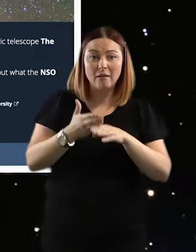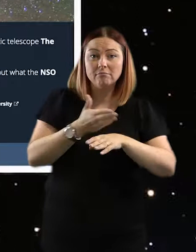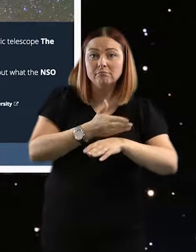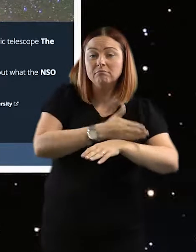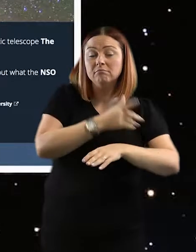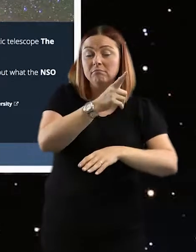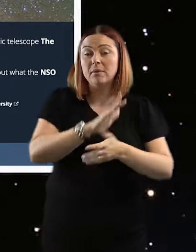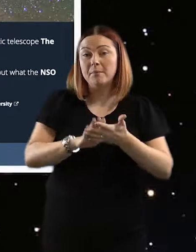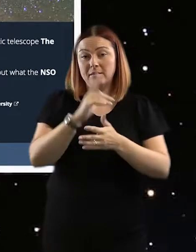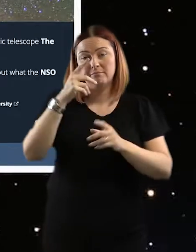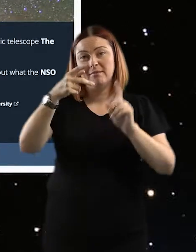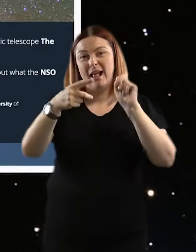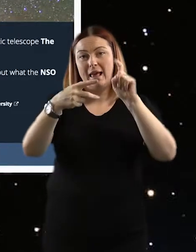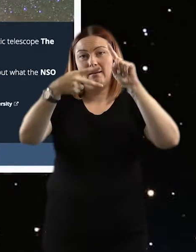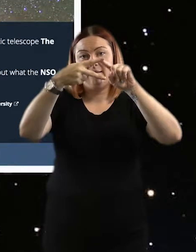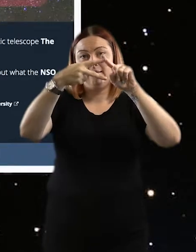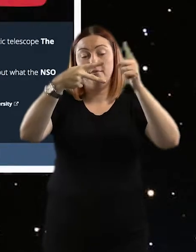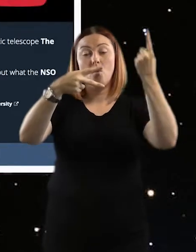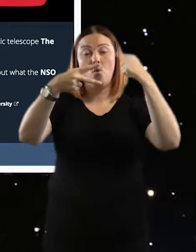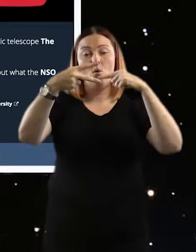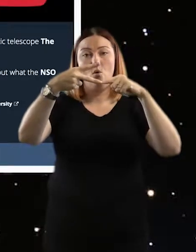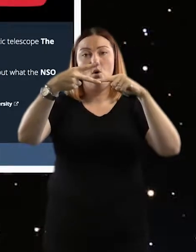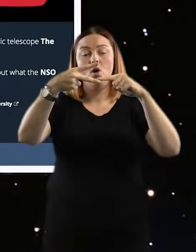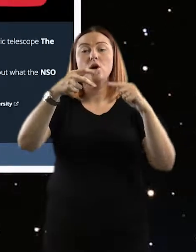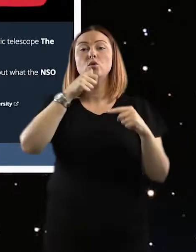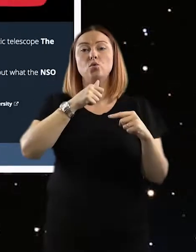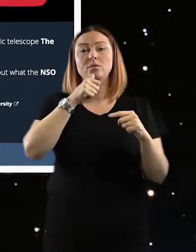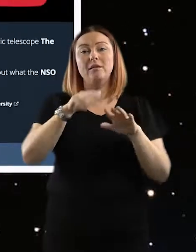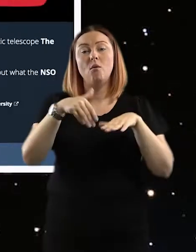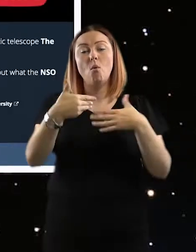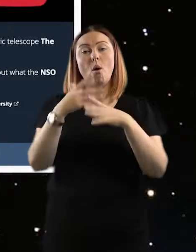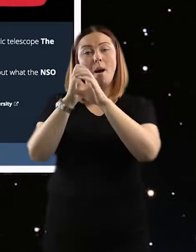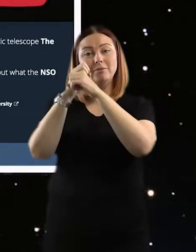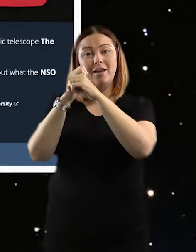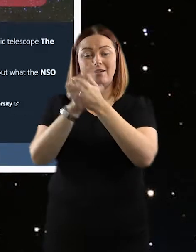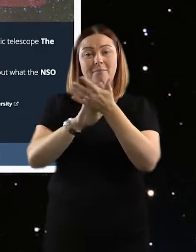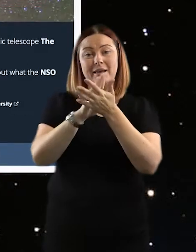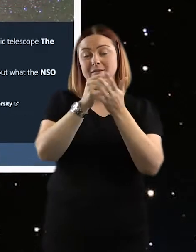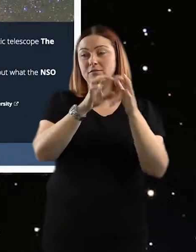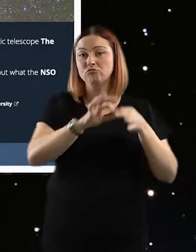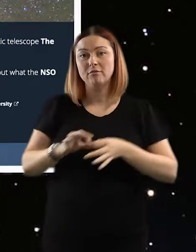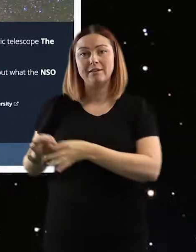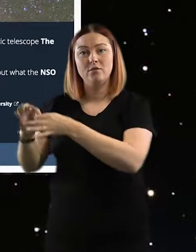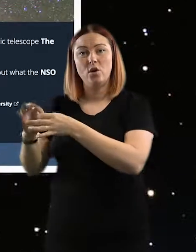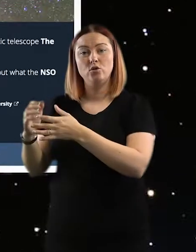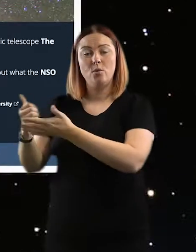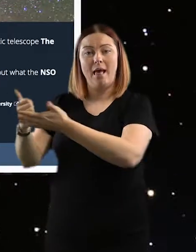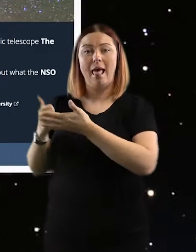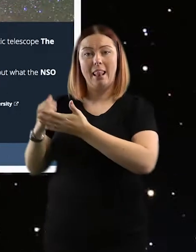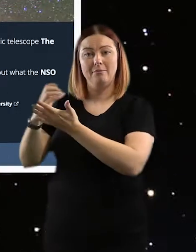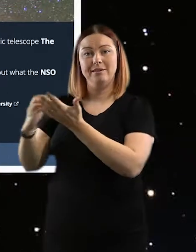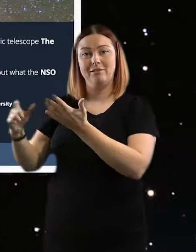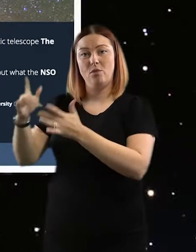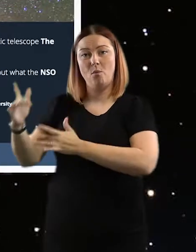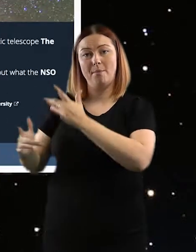any, then that's where I would go. Alternatively, I could click Using Go Observing, which would take me to a help section of the website, which hopefully